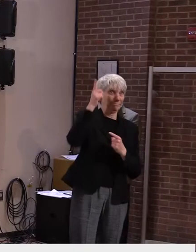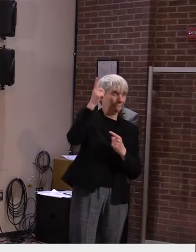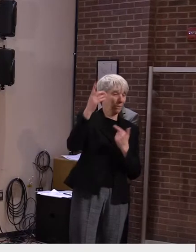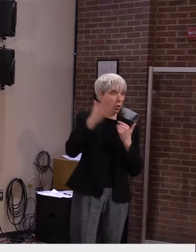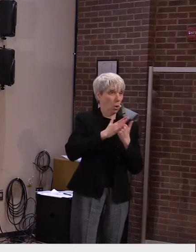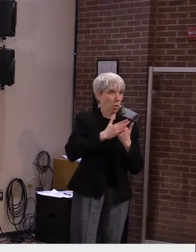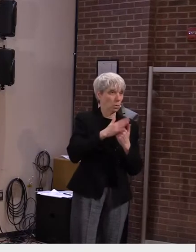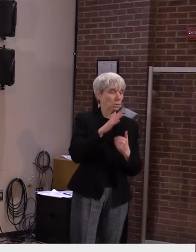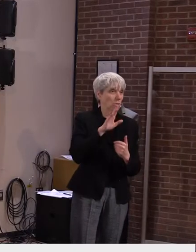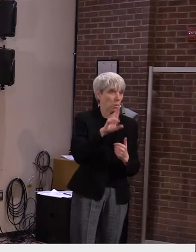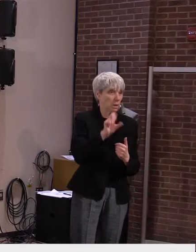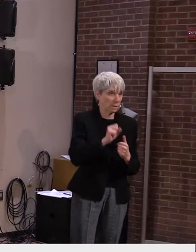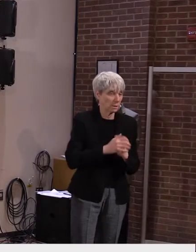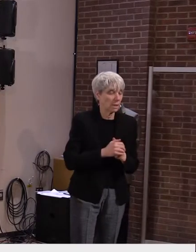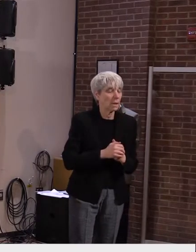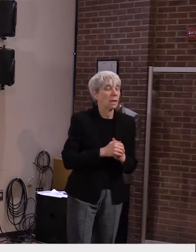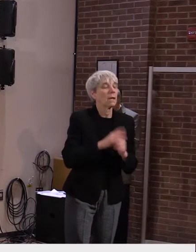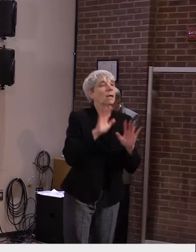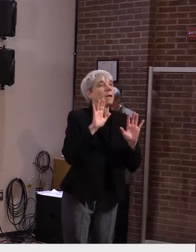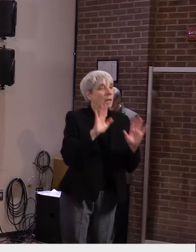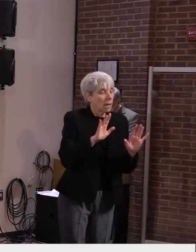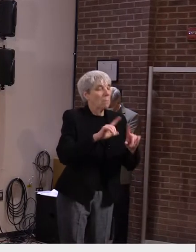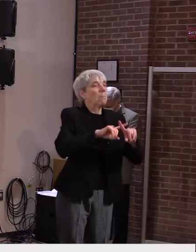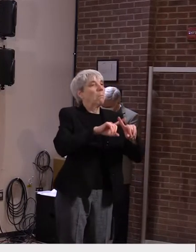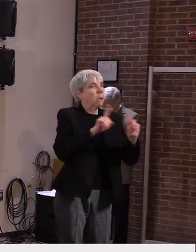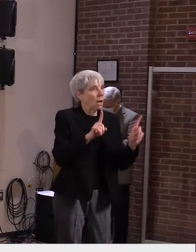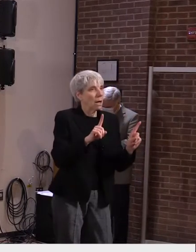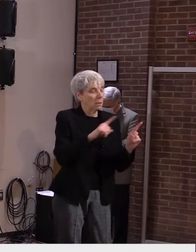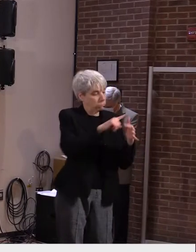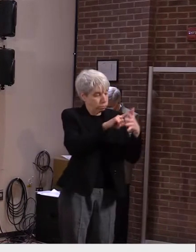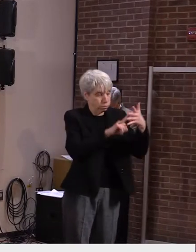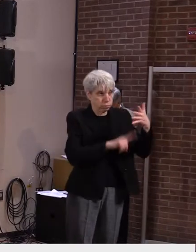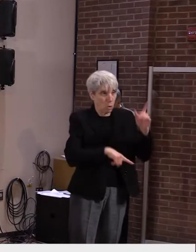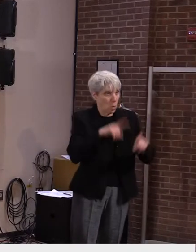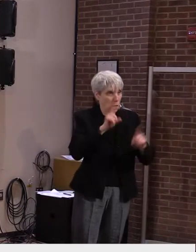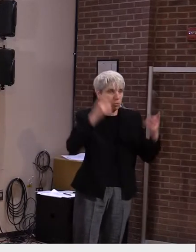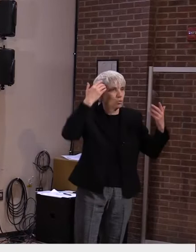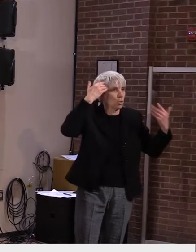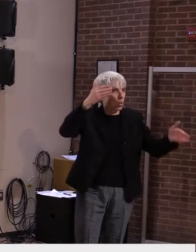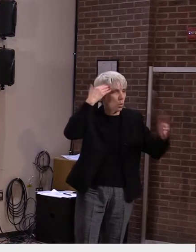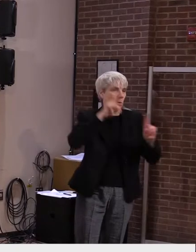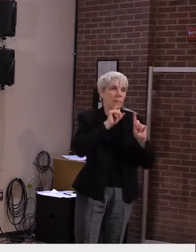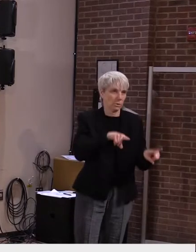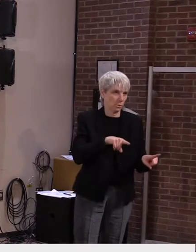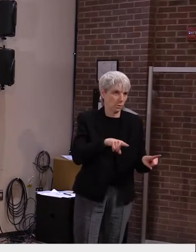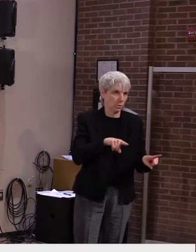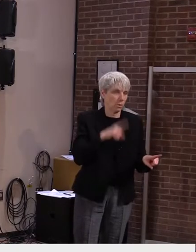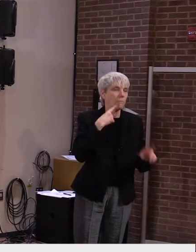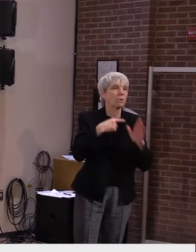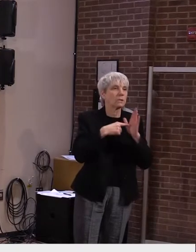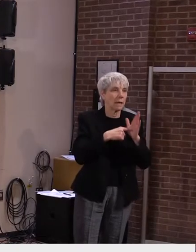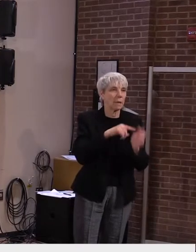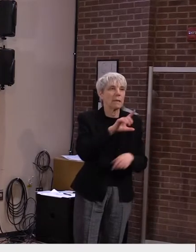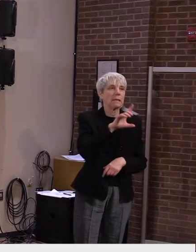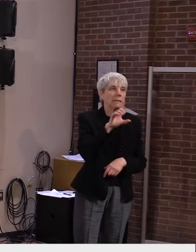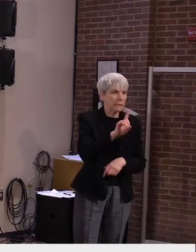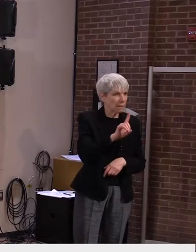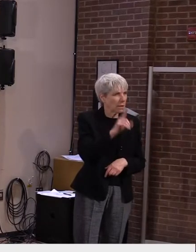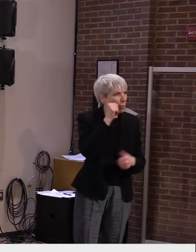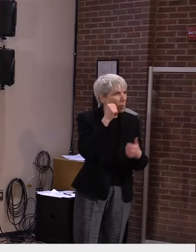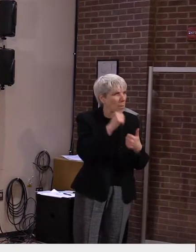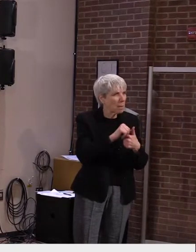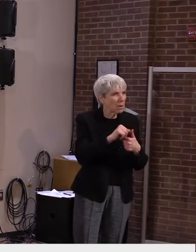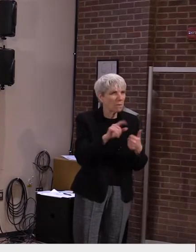However, there's still plenty that is unknown, including whether Omicron will affect the severity of illness and